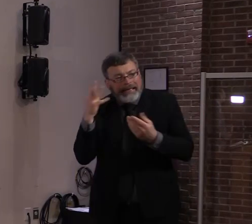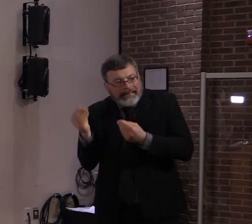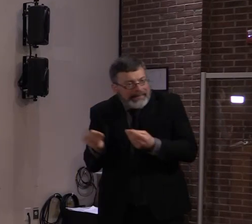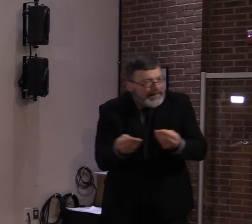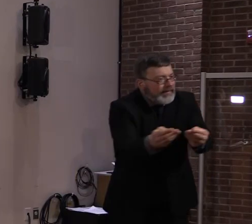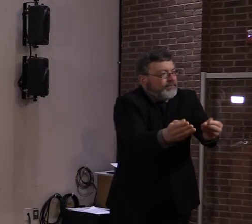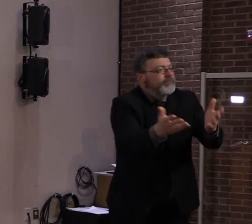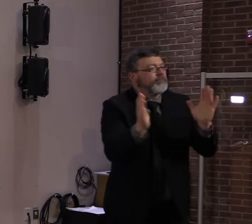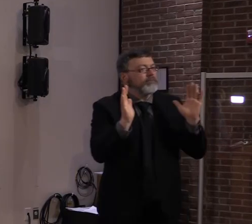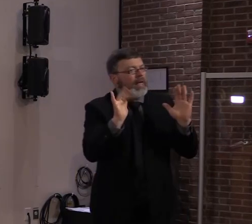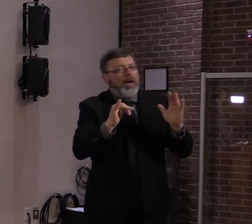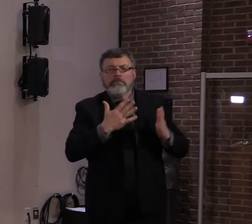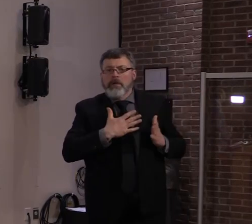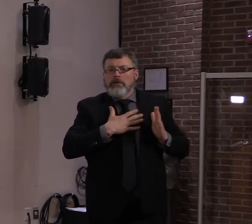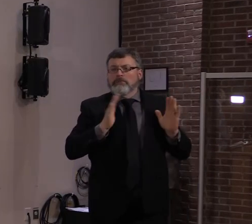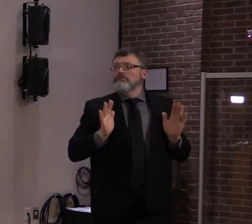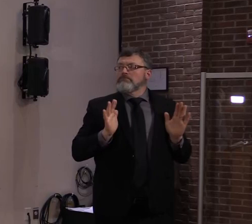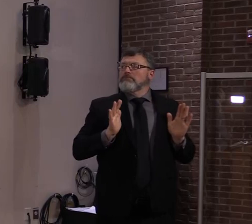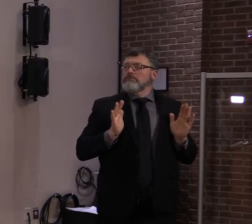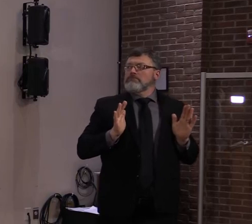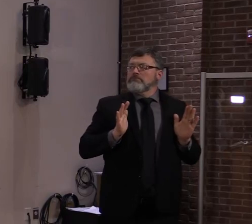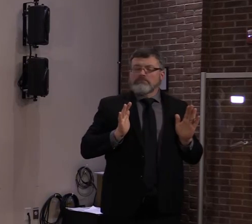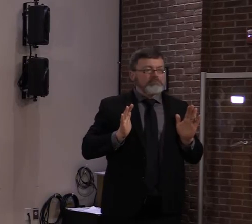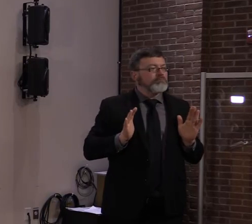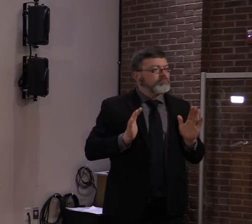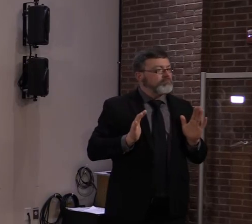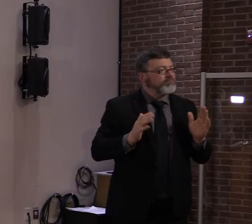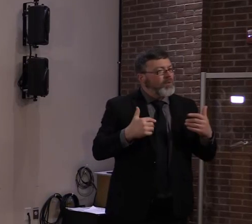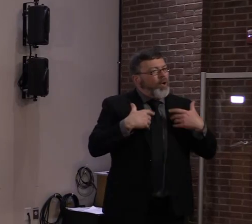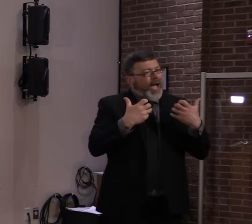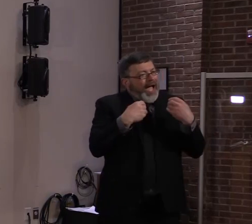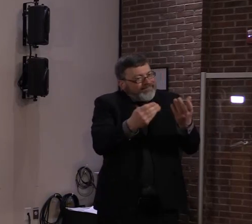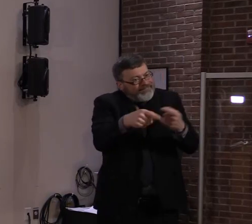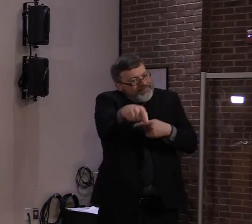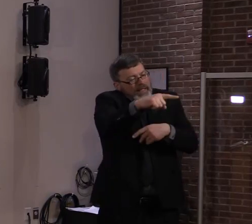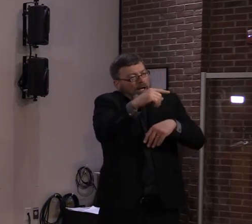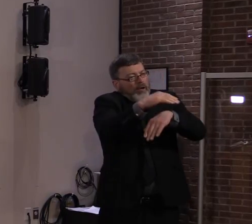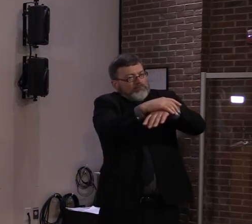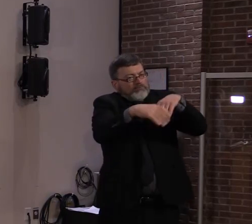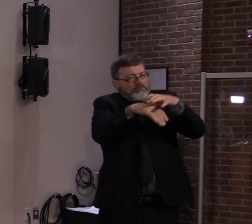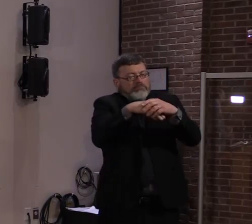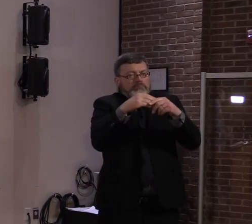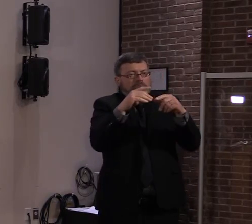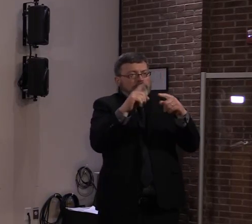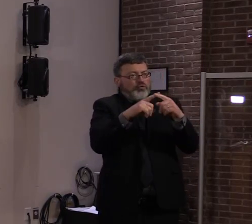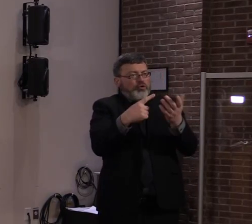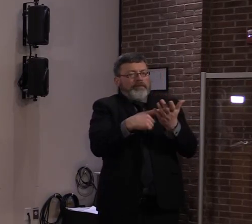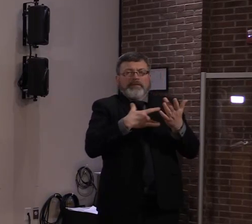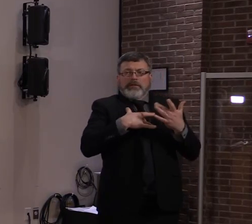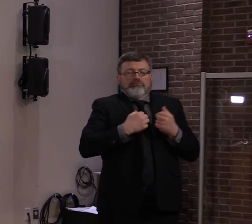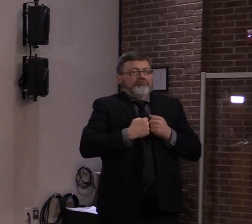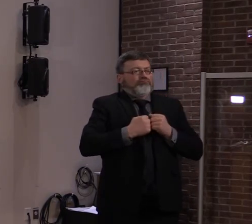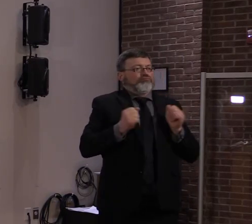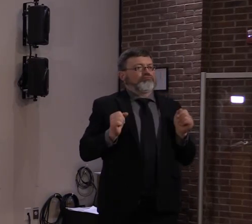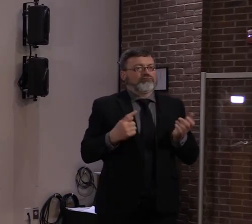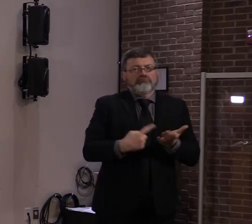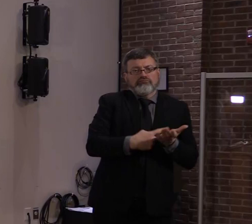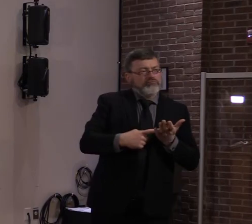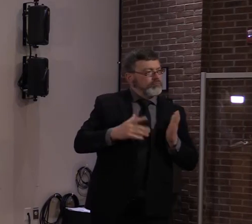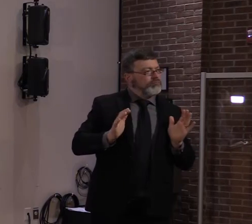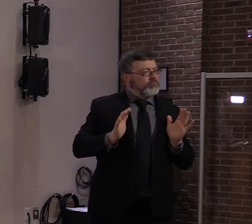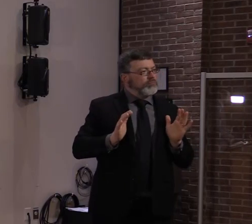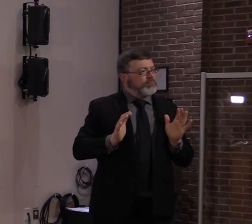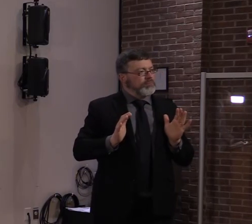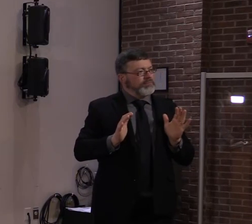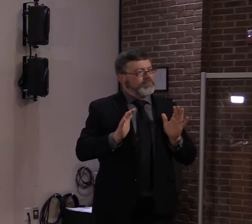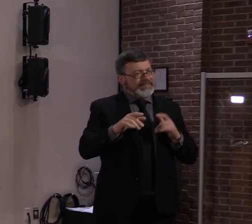find out what would really influence that individual in terms of their personal choice and make vaccination the right choice for